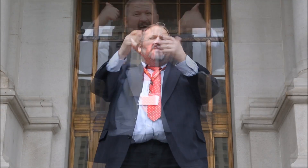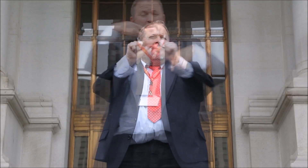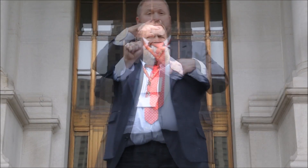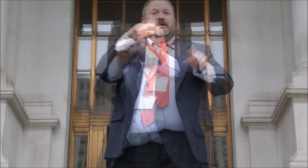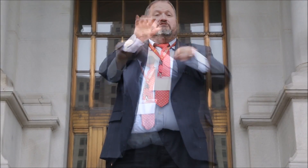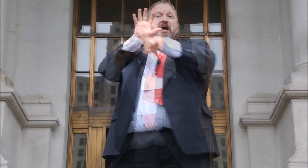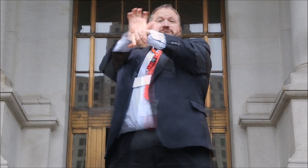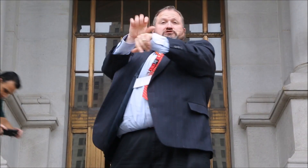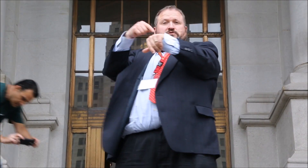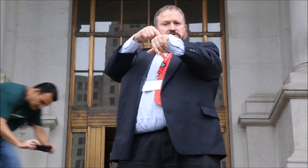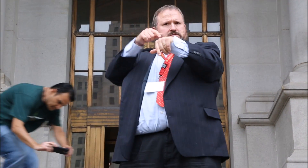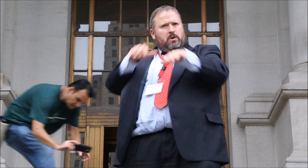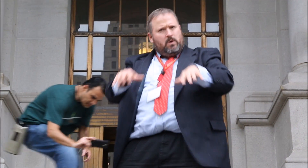the legislature,